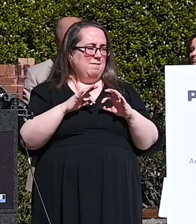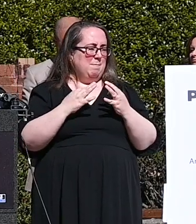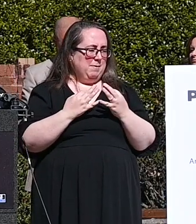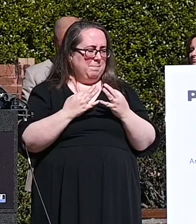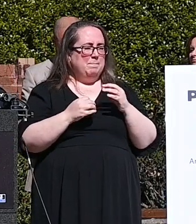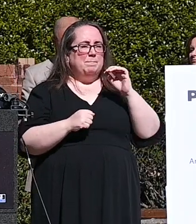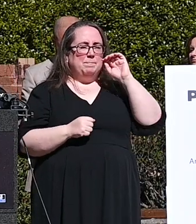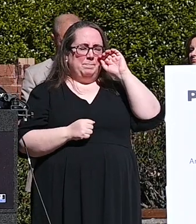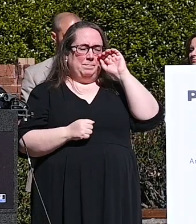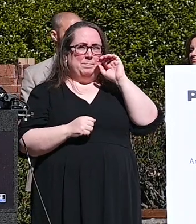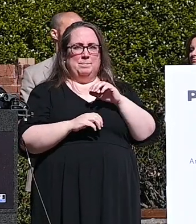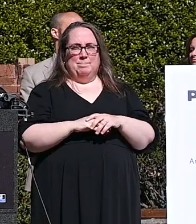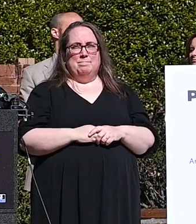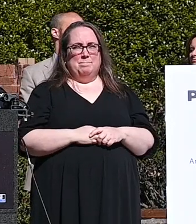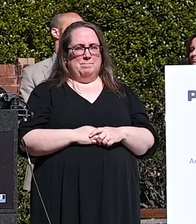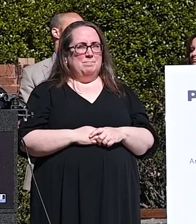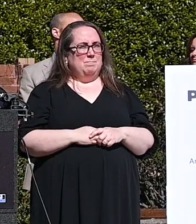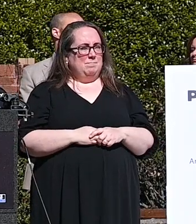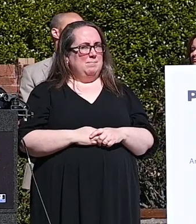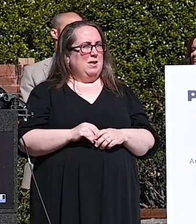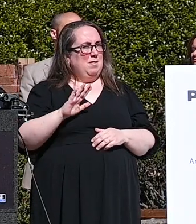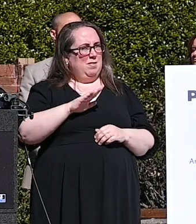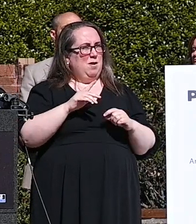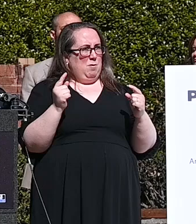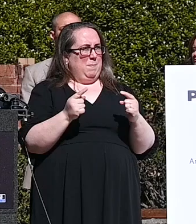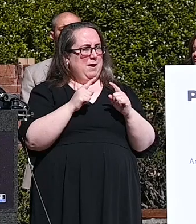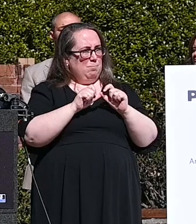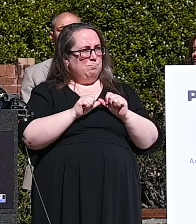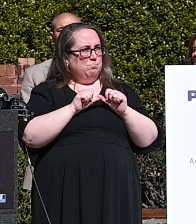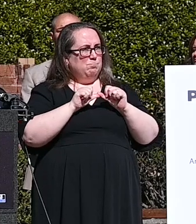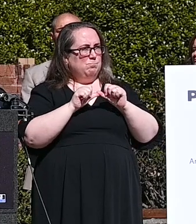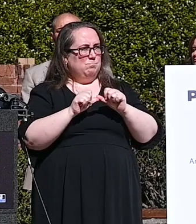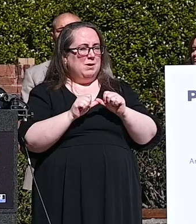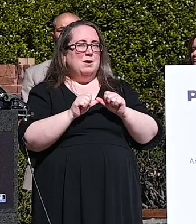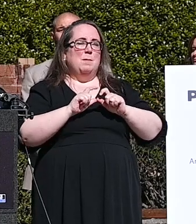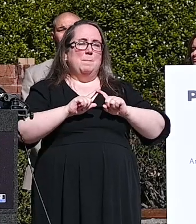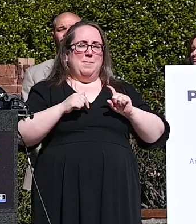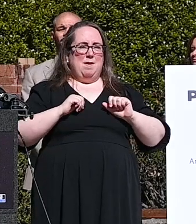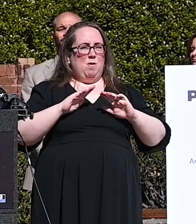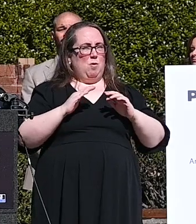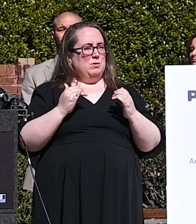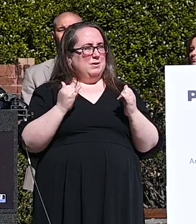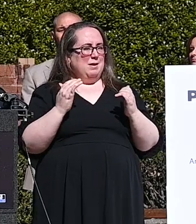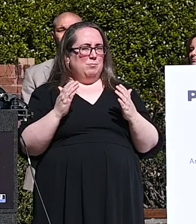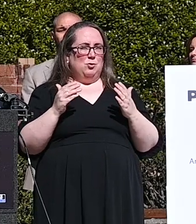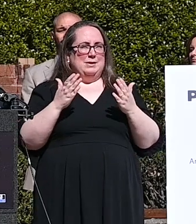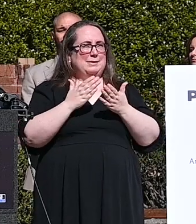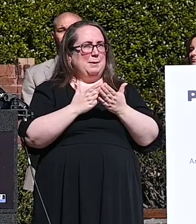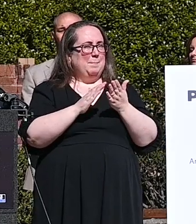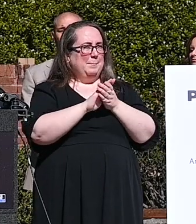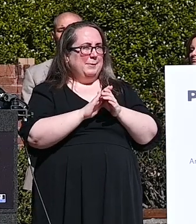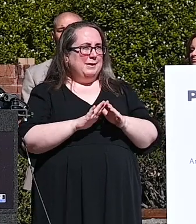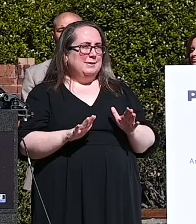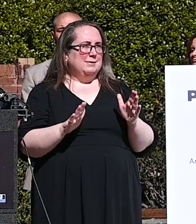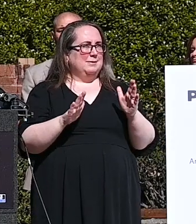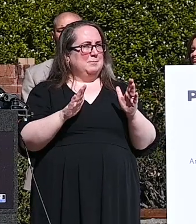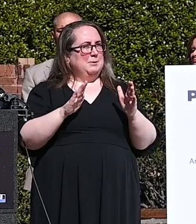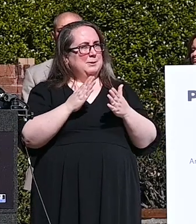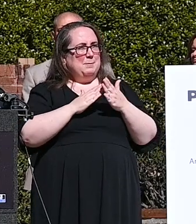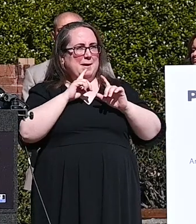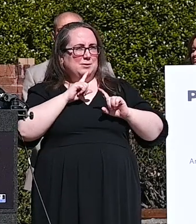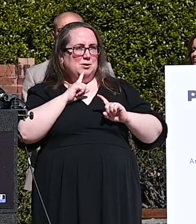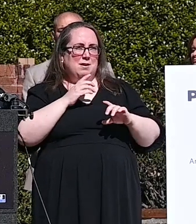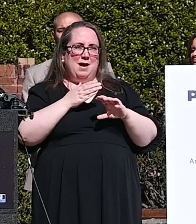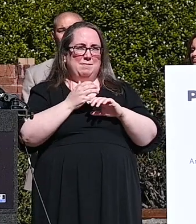While nothing can erase the pain of losing her, I hope today brings a measure of peace and resolution